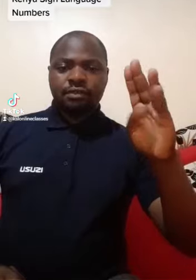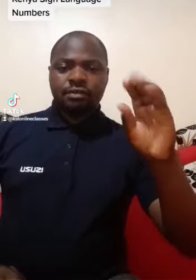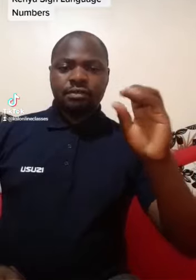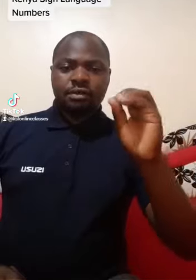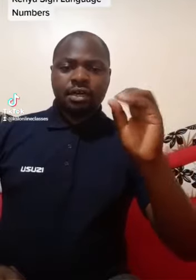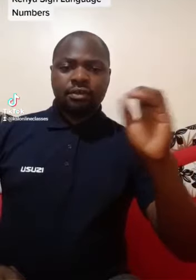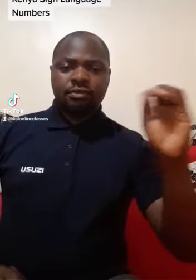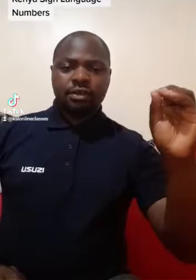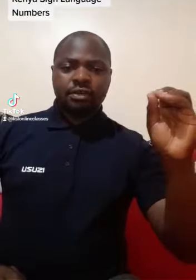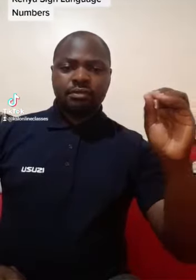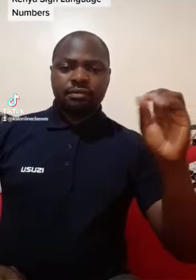400,